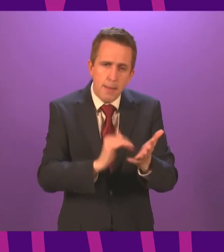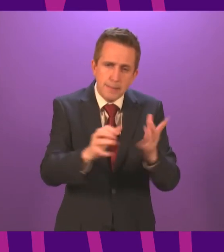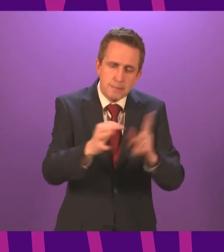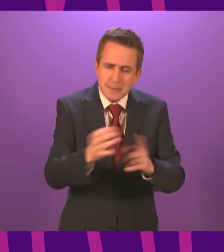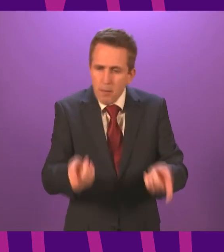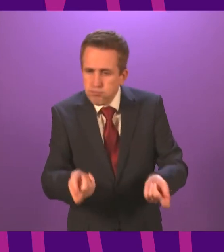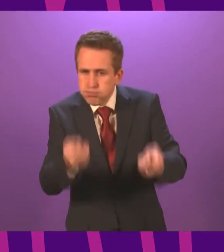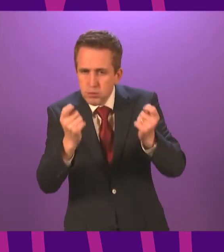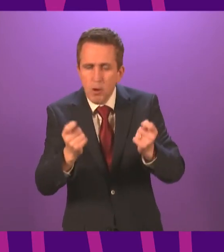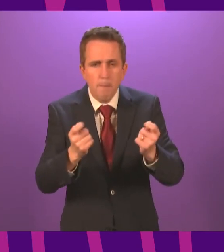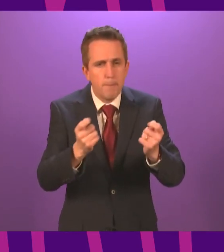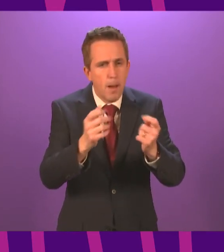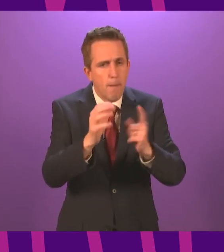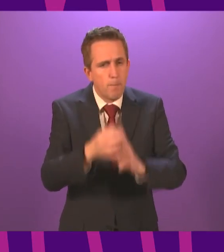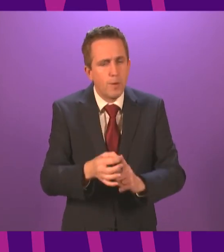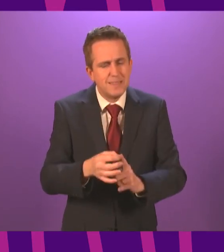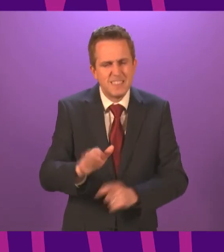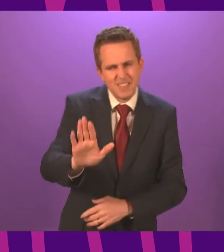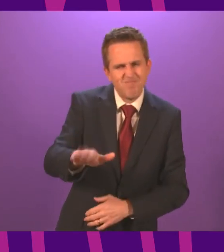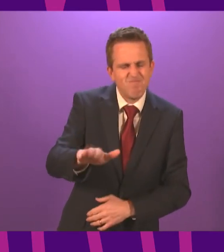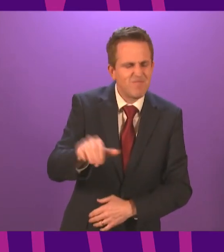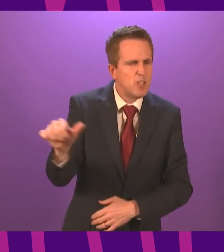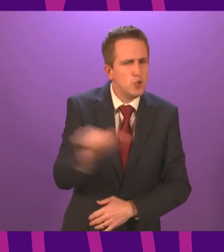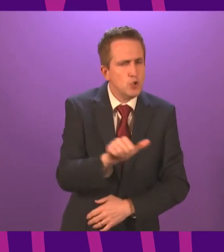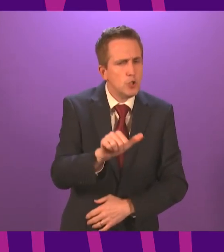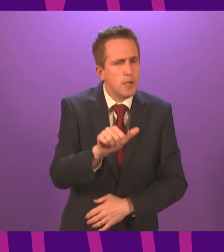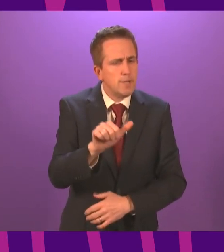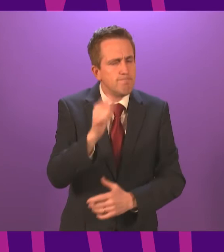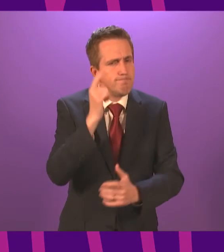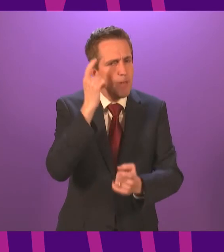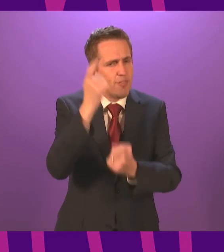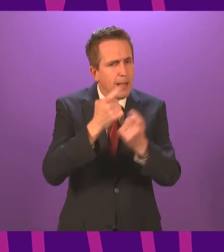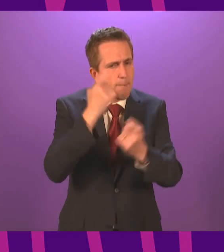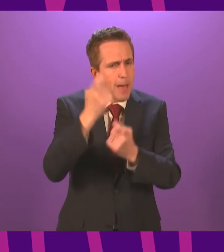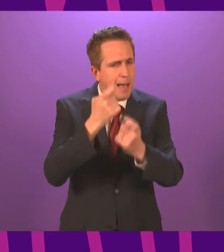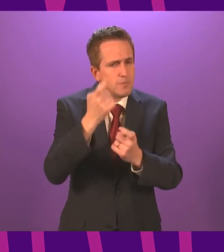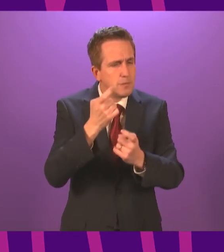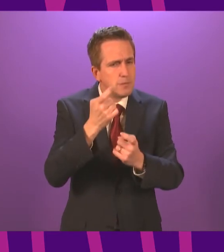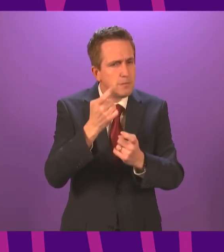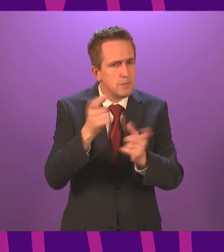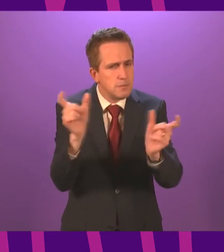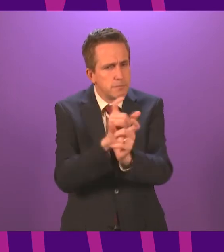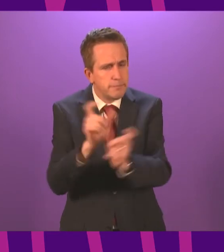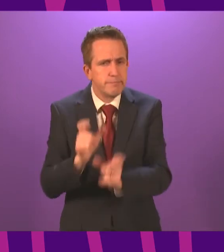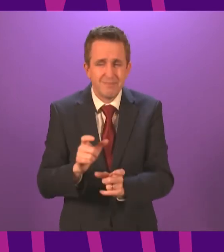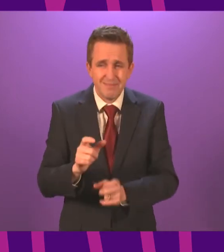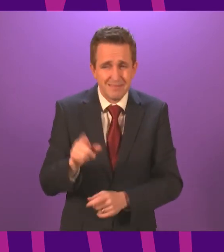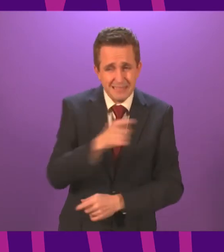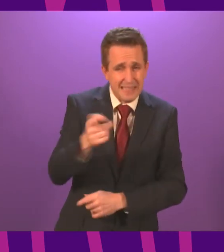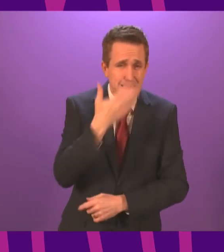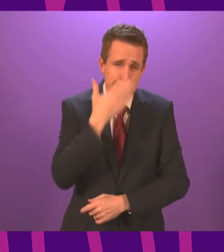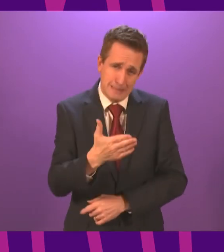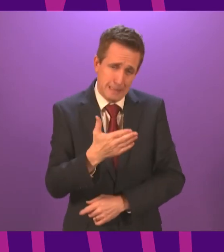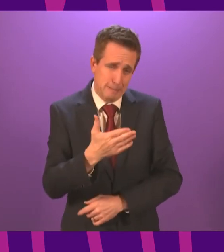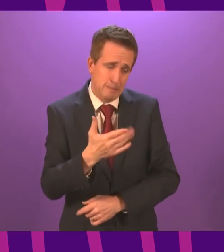when I think one or two members who should reflect on their tone almost seem to have suggested encouraging people not